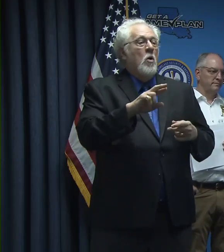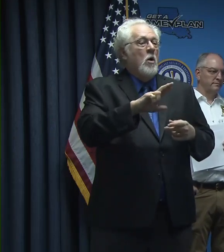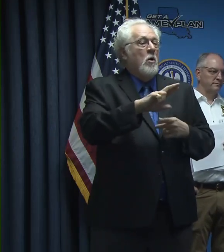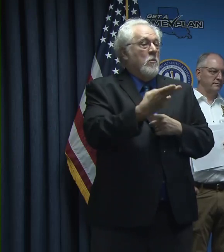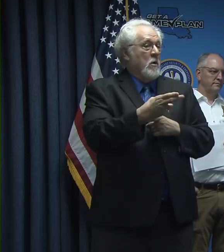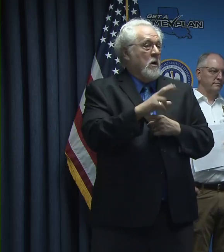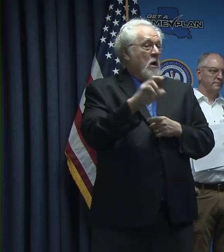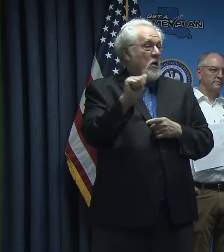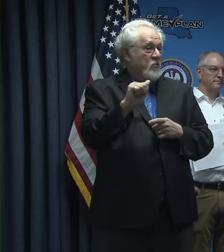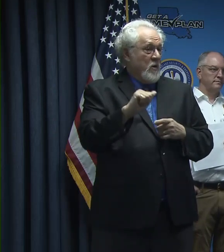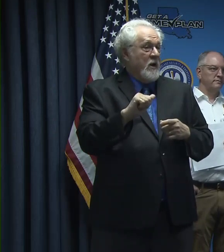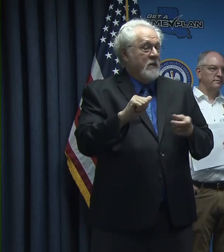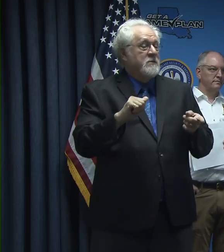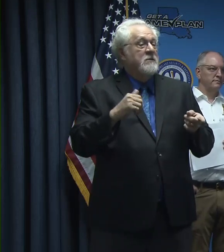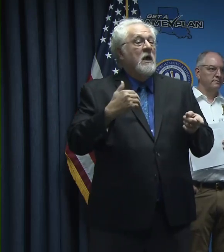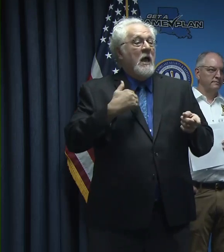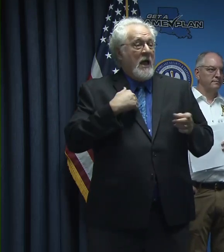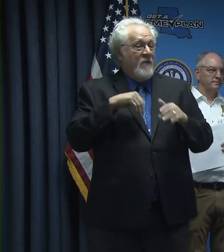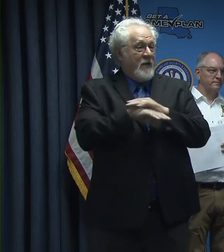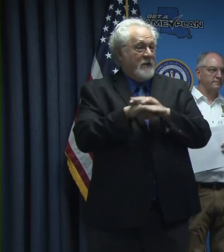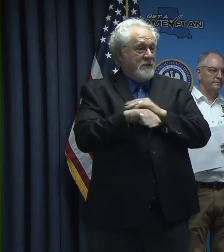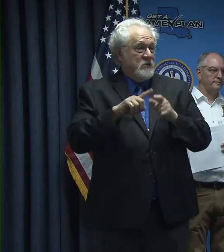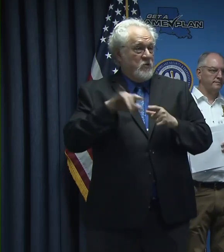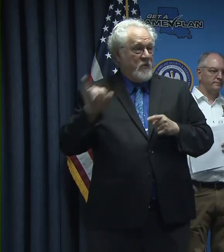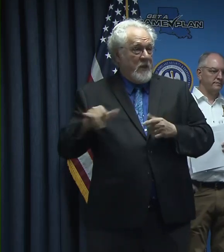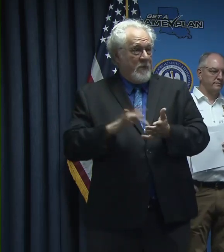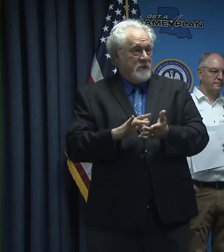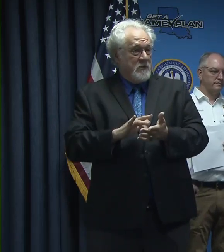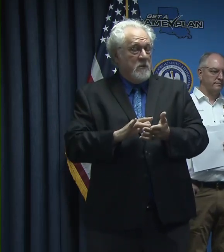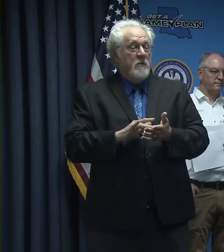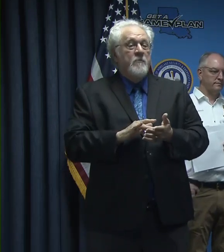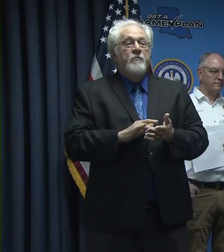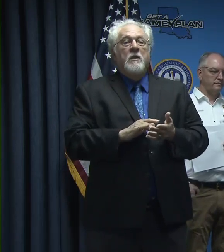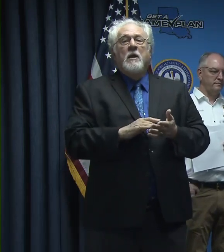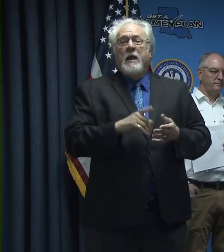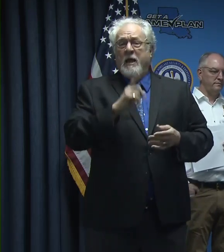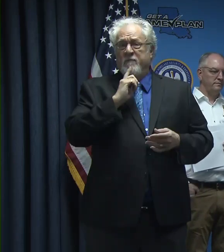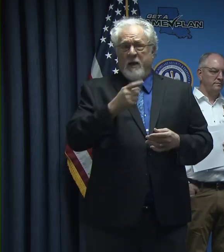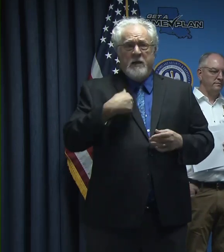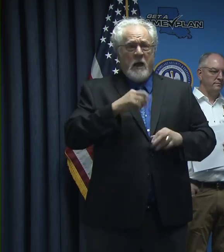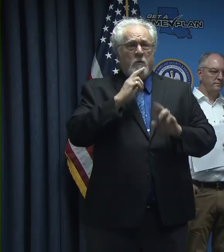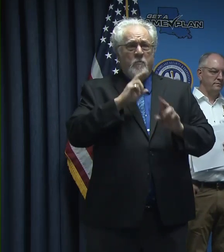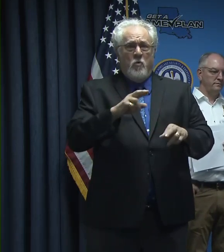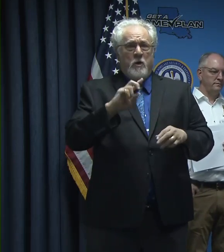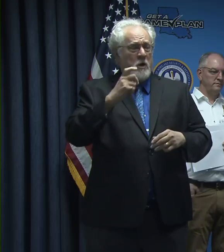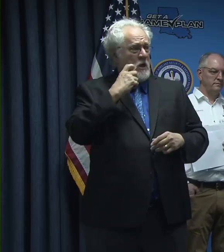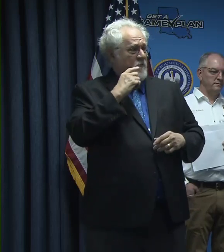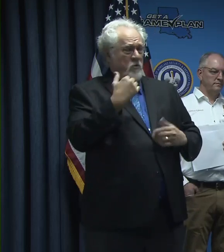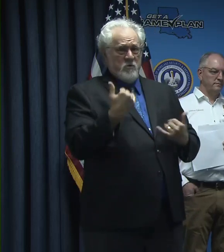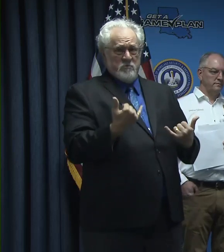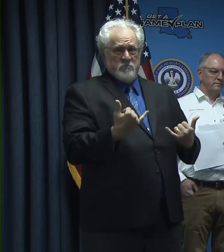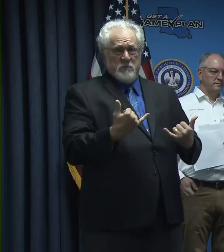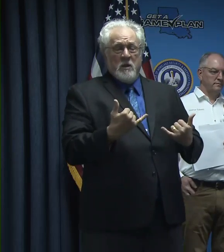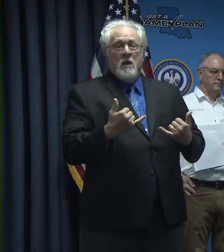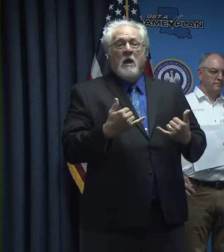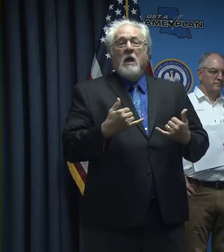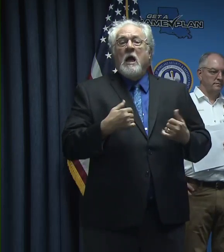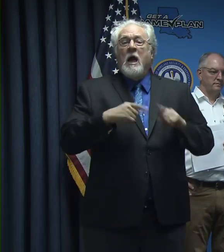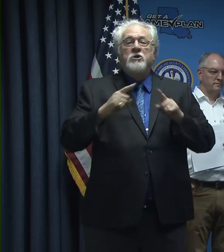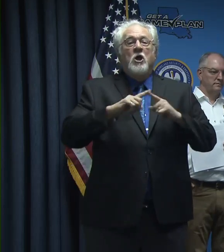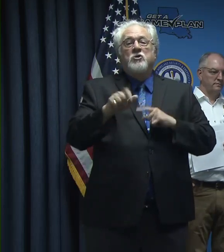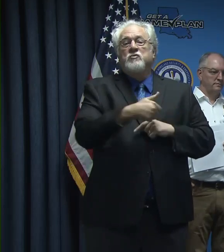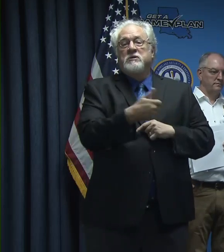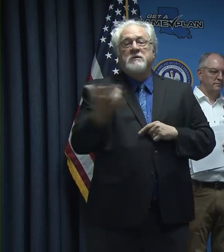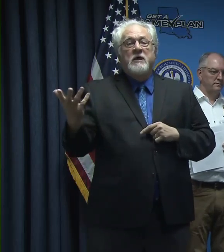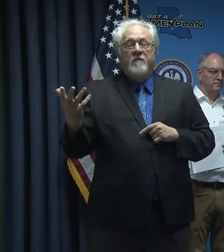arthritis have access to that medicine. I will tell you that, in fact, I reported that to the governor earlier today as well. I spoke to a